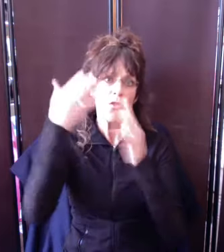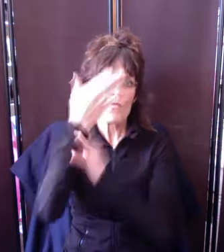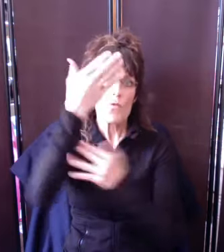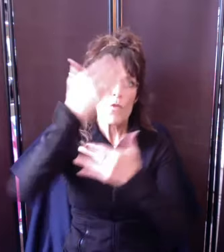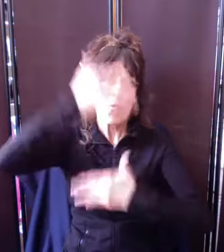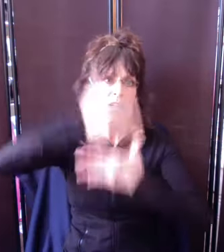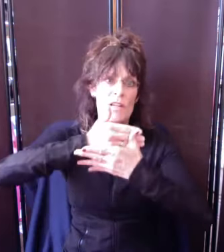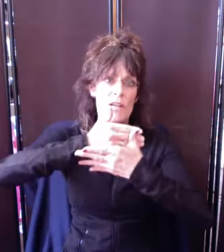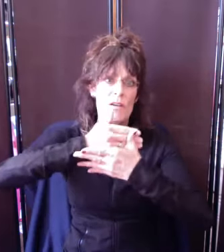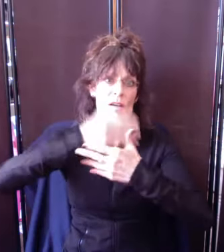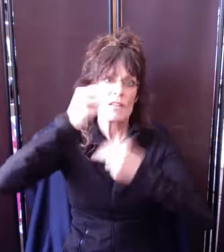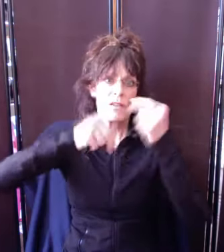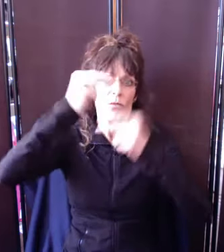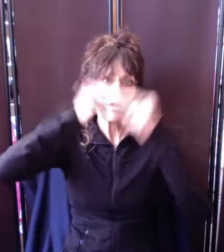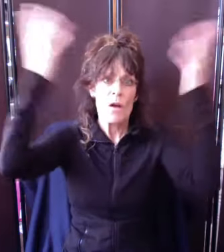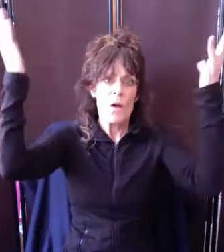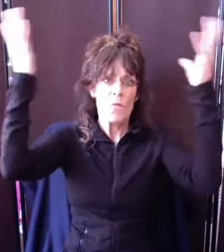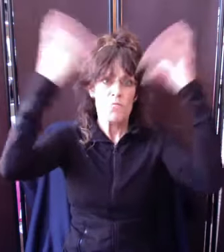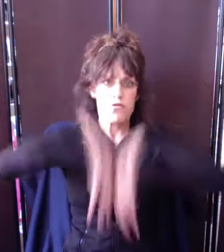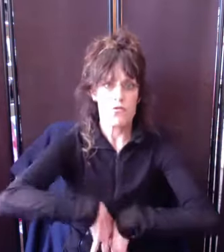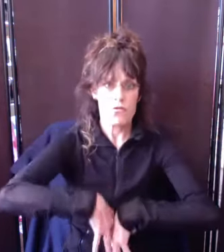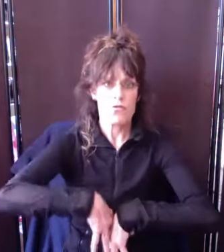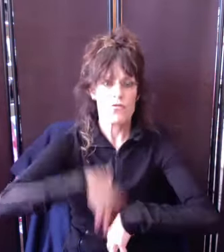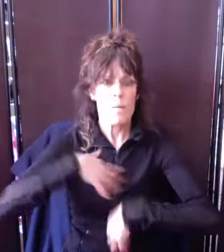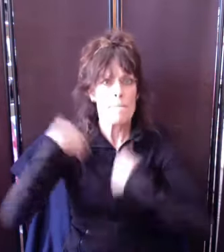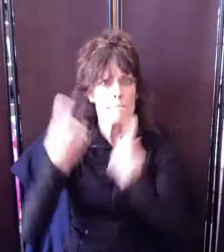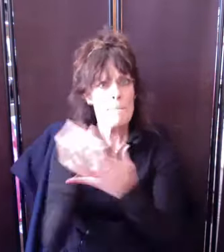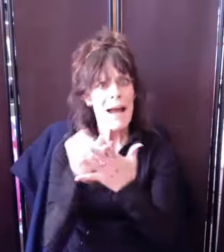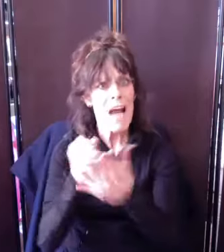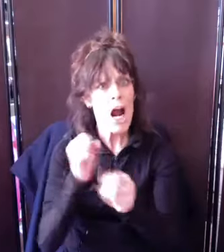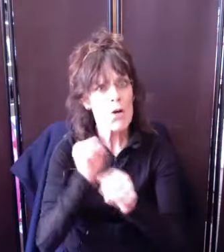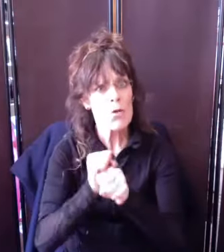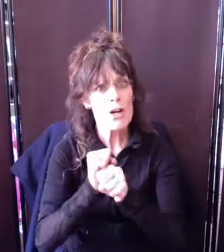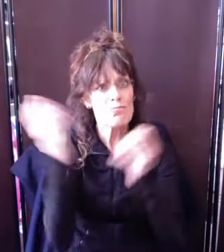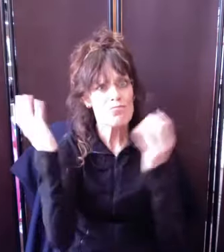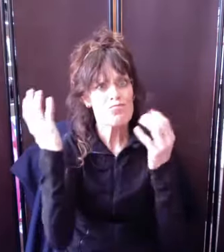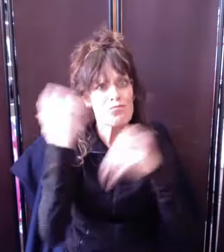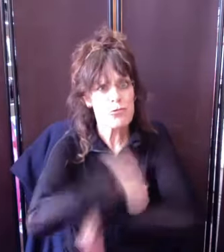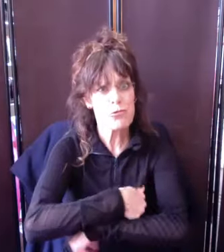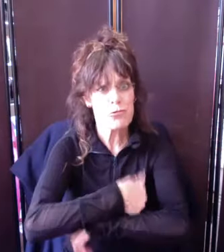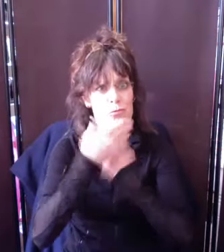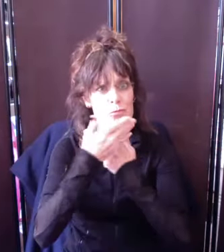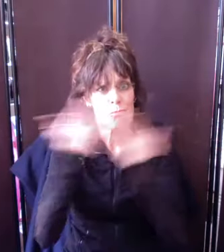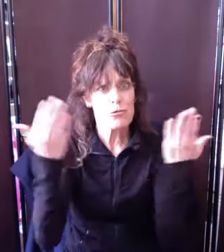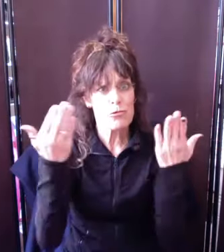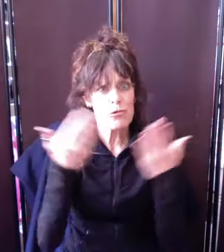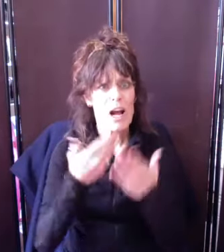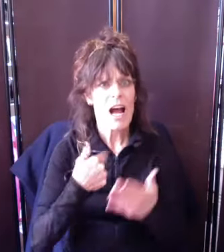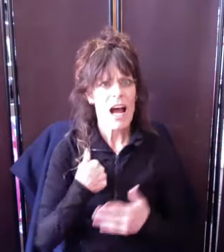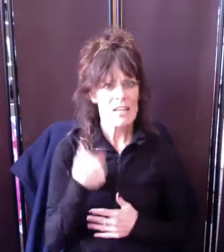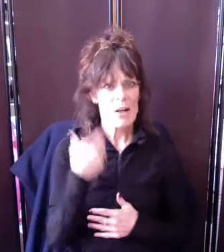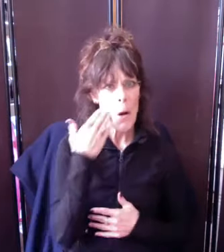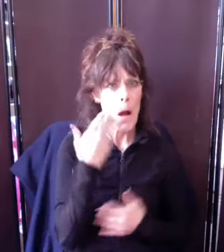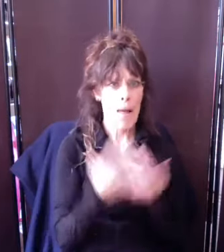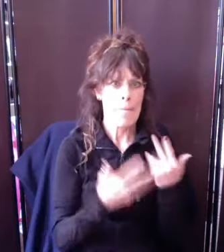worth of work gone up in flames. Little irony, considering I paint with fire. Yes, I do understand that. I was working in fire prior